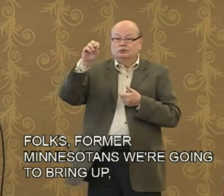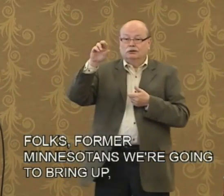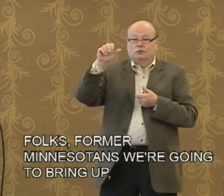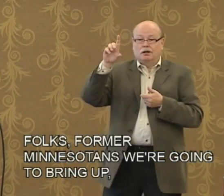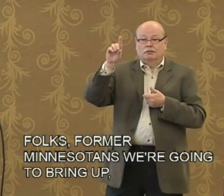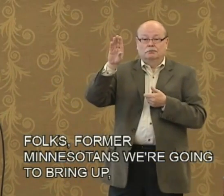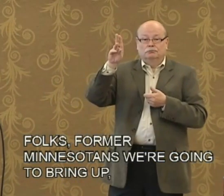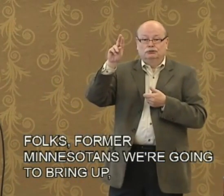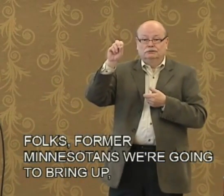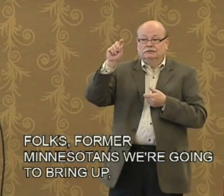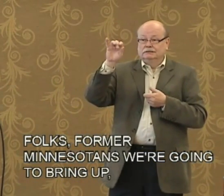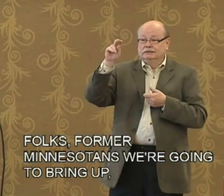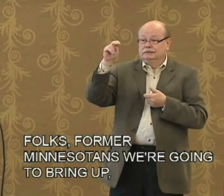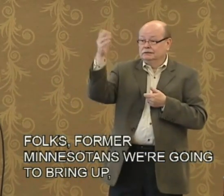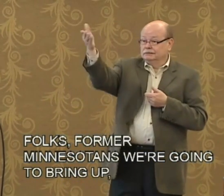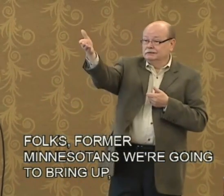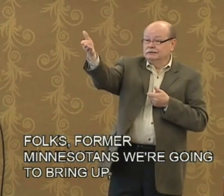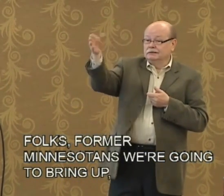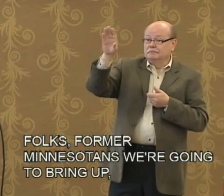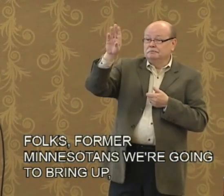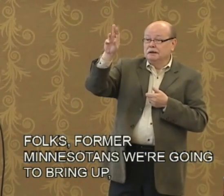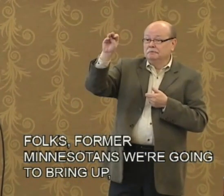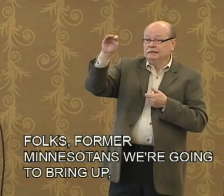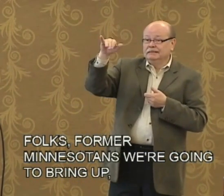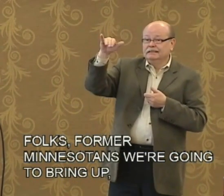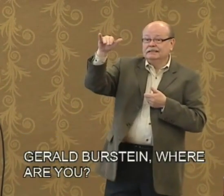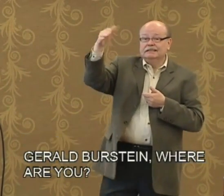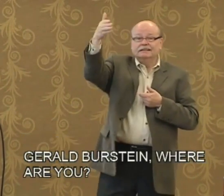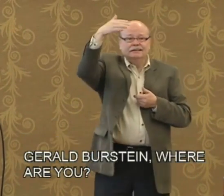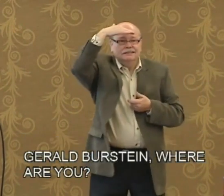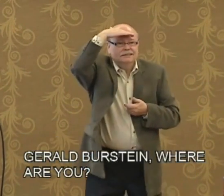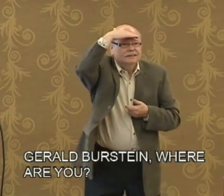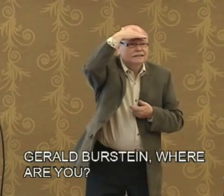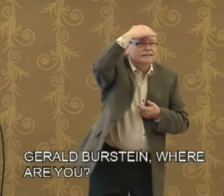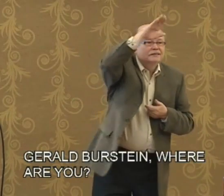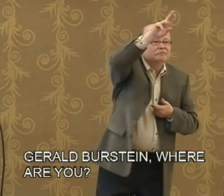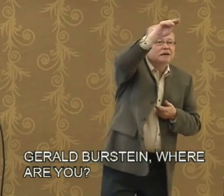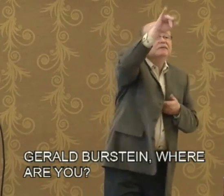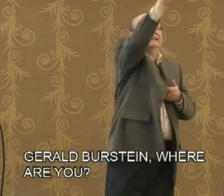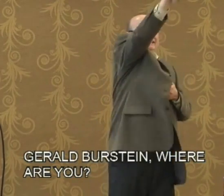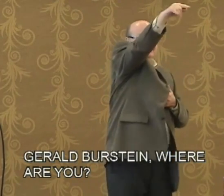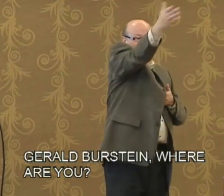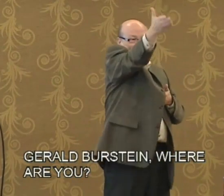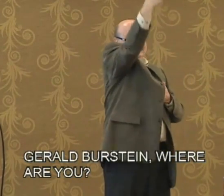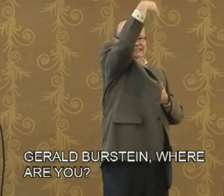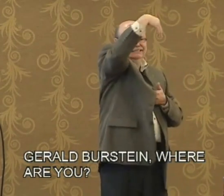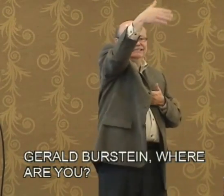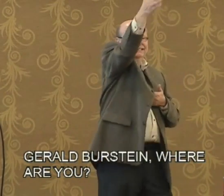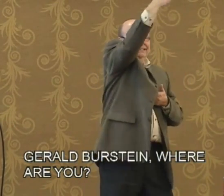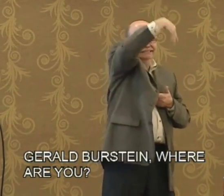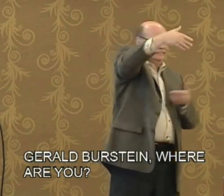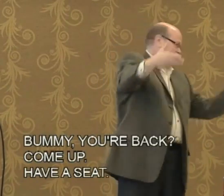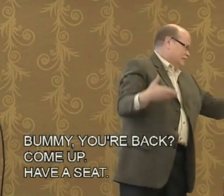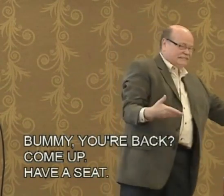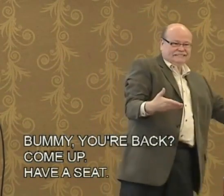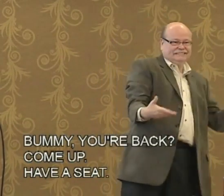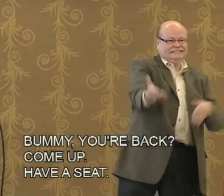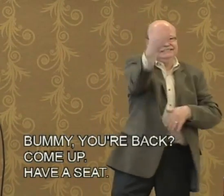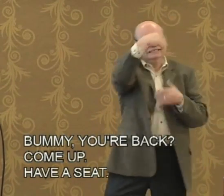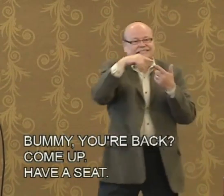former Minnesotans, we're going to bring up. Gerald Burstein, Bummey, where are you? Bummey, in back, come on up, have a seat.